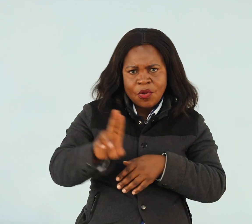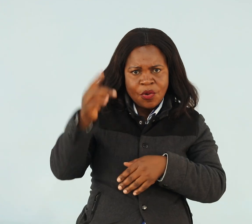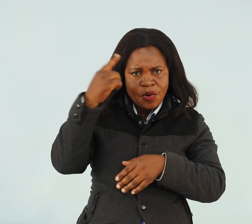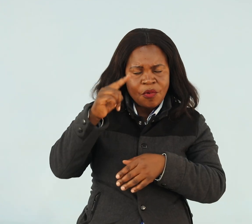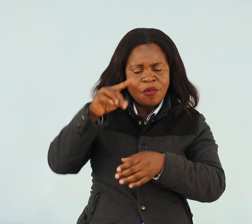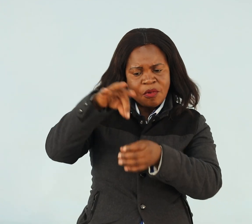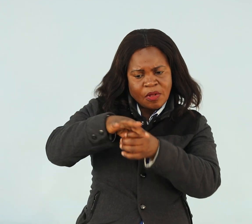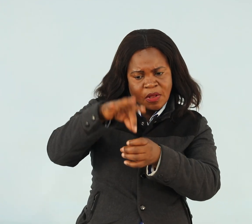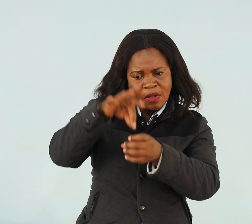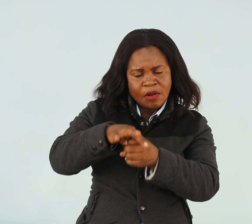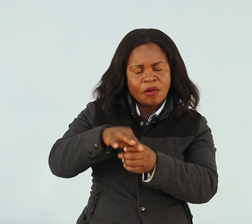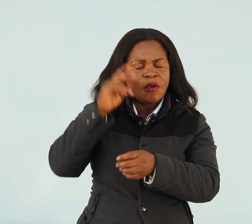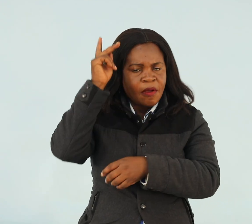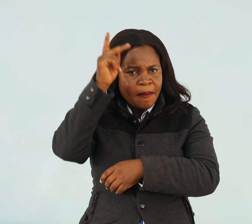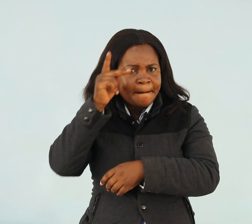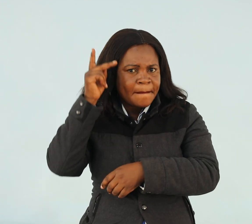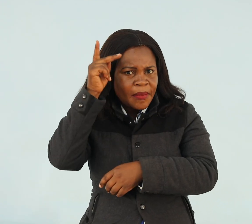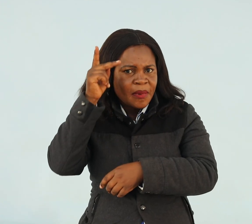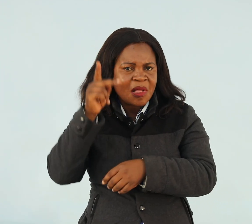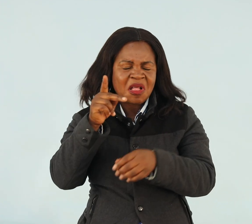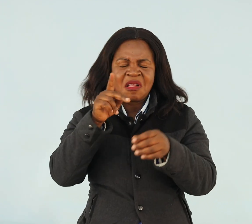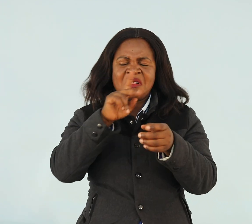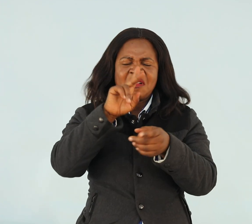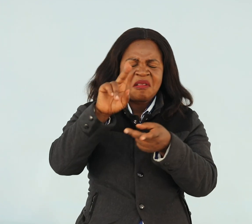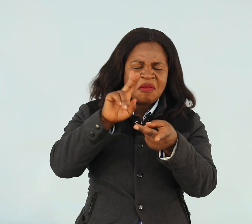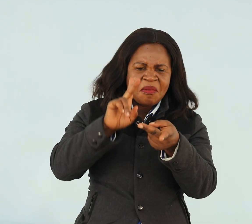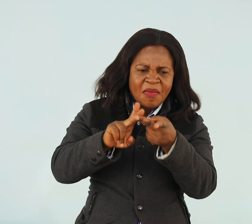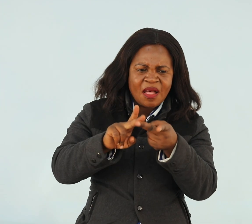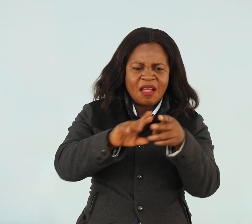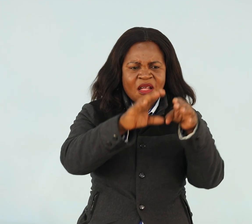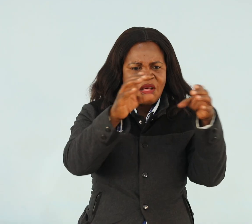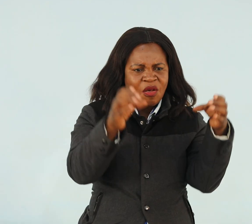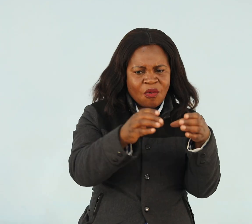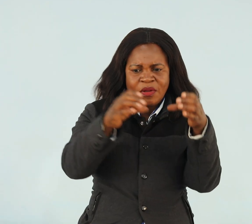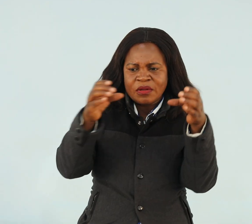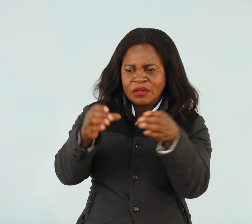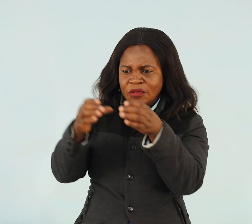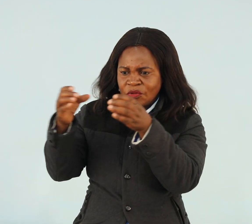purposes, such as constituencies or wards.